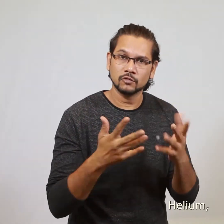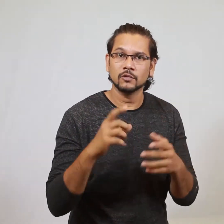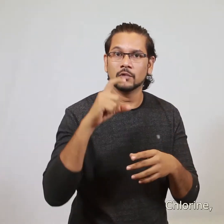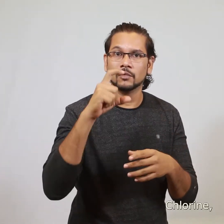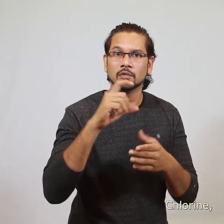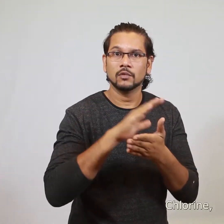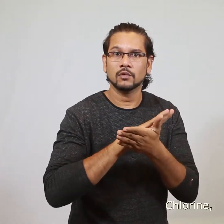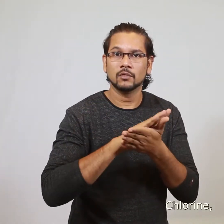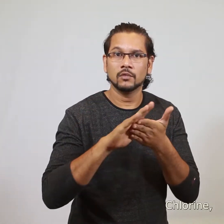chlorine,